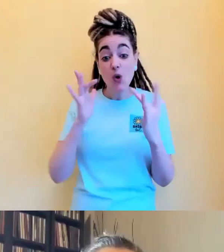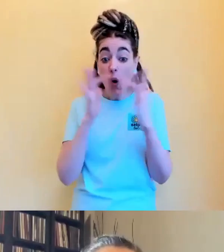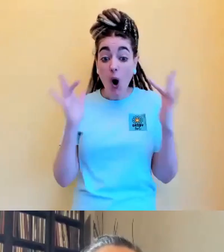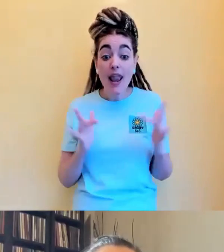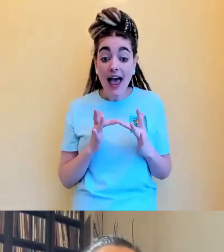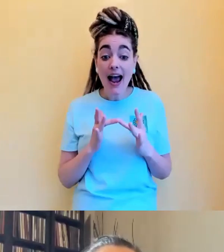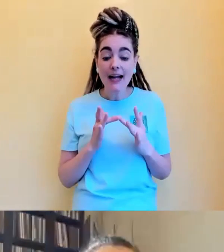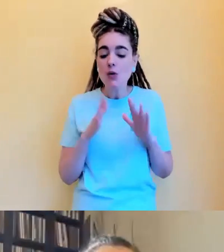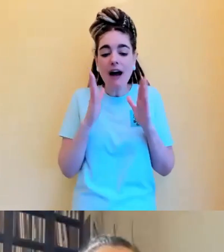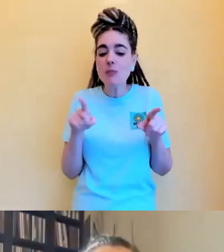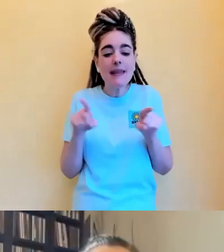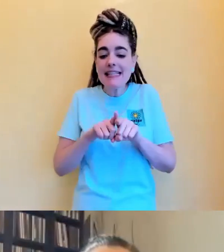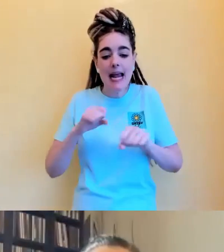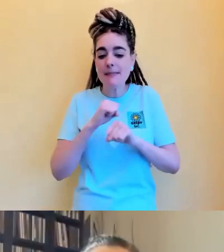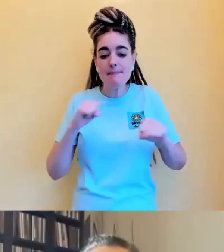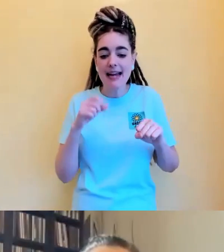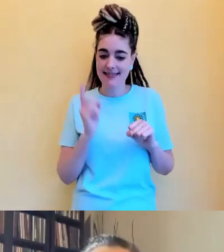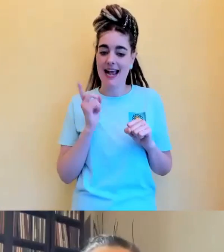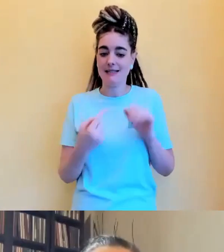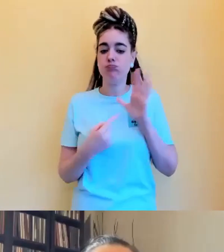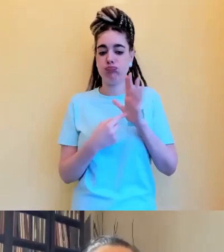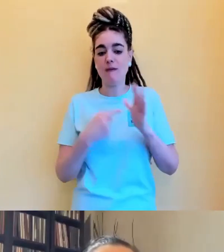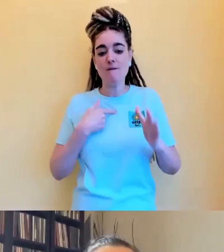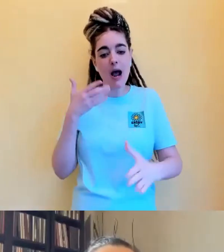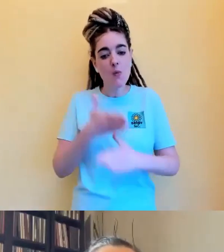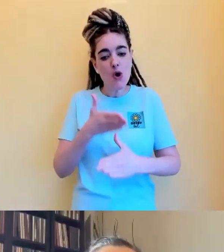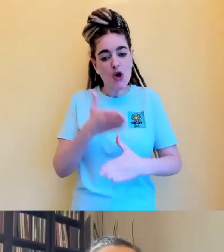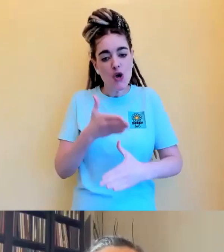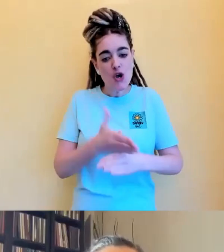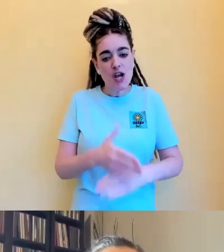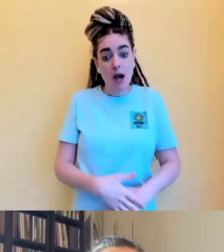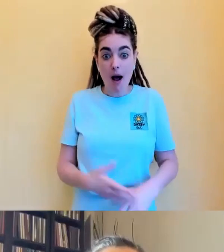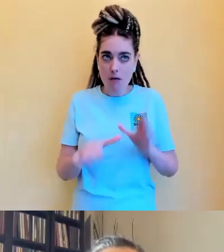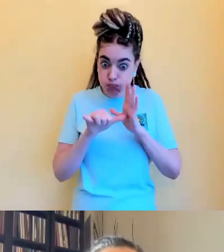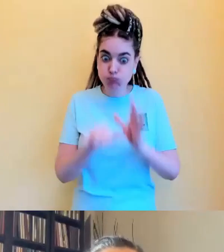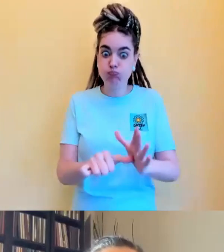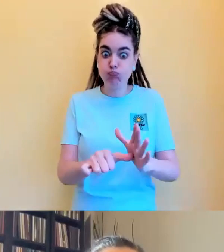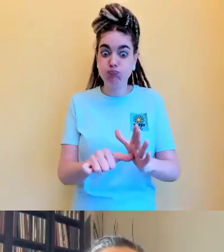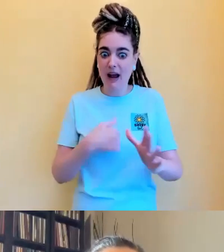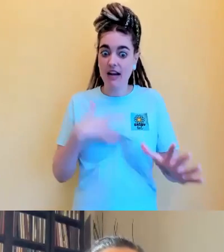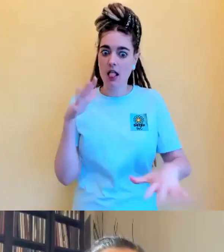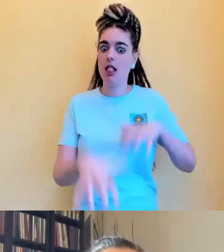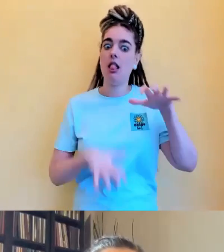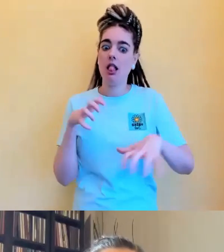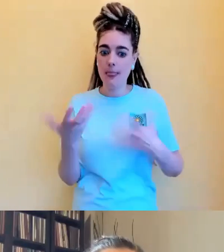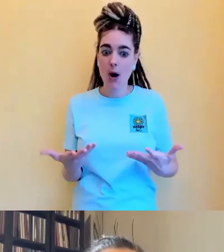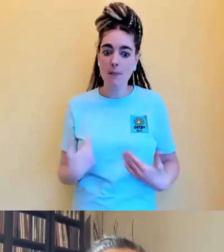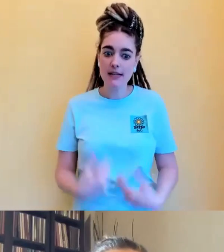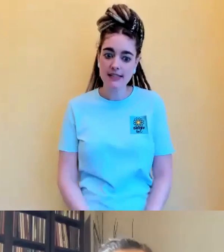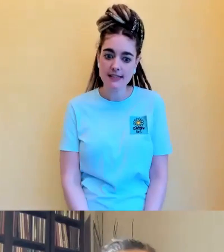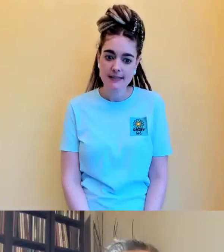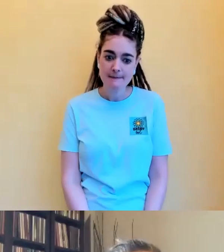is so crucial to my work that I'm finding it really difficult. I'm really grappling with that. Do you think that